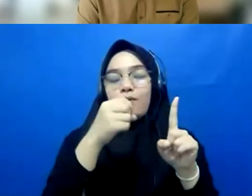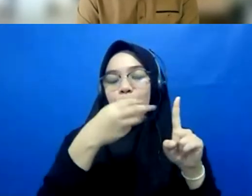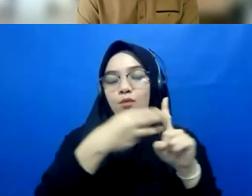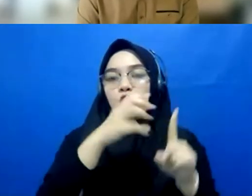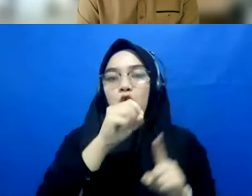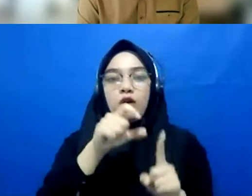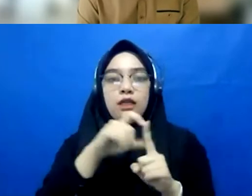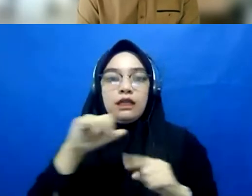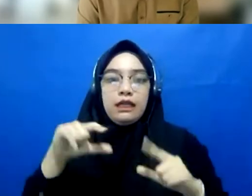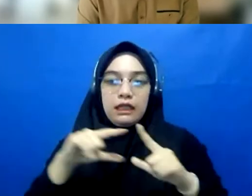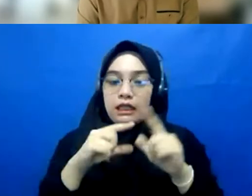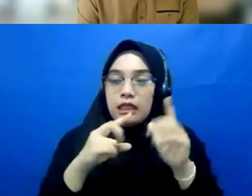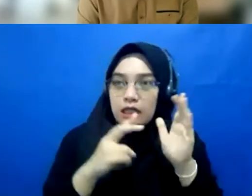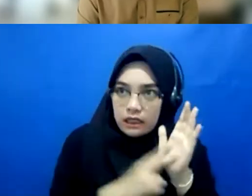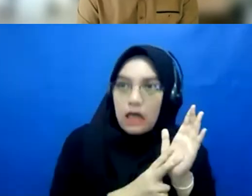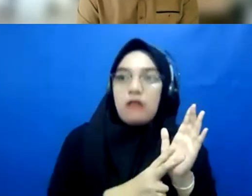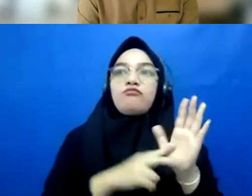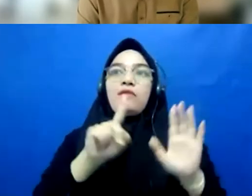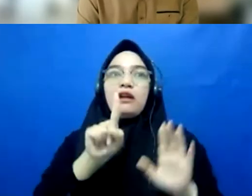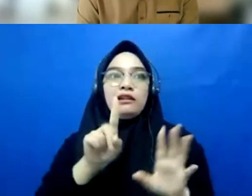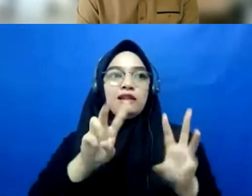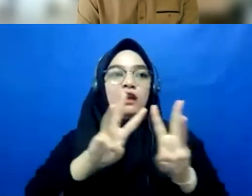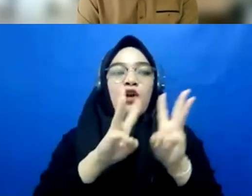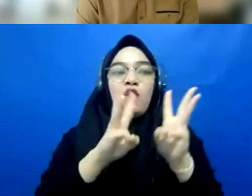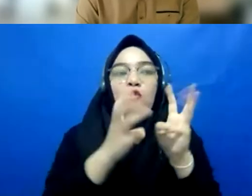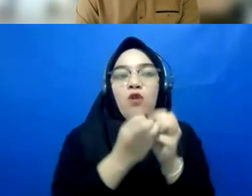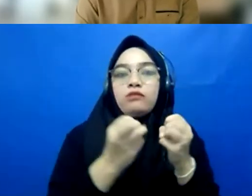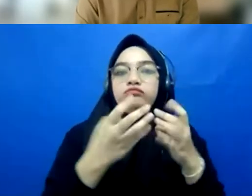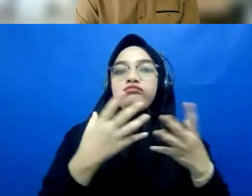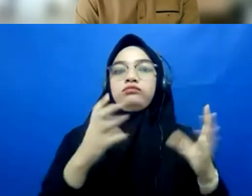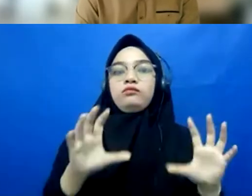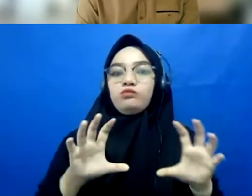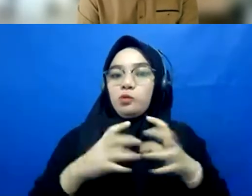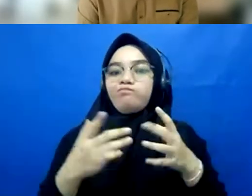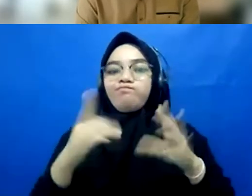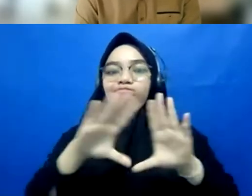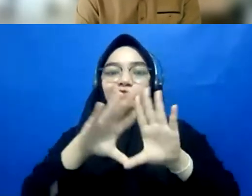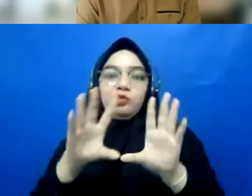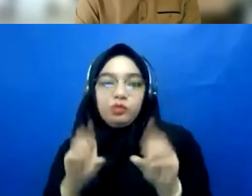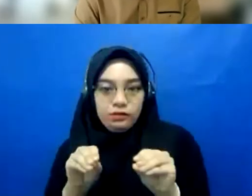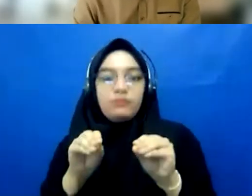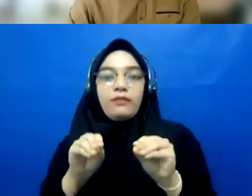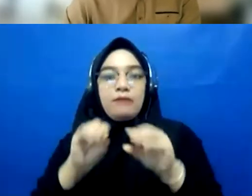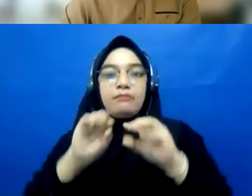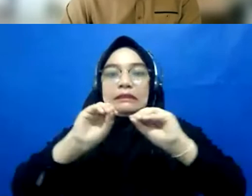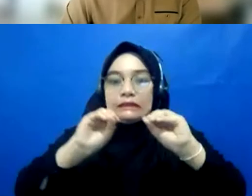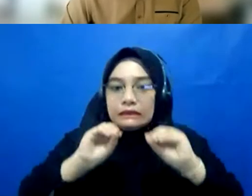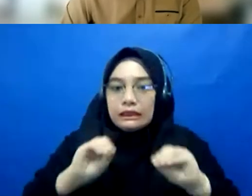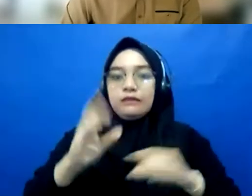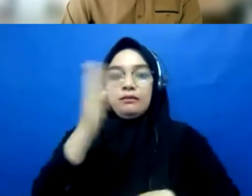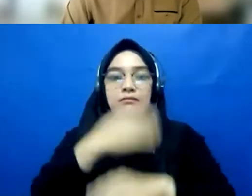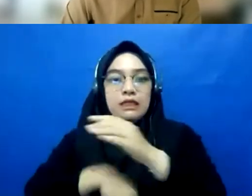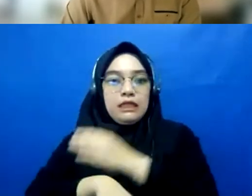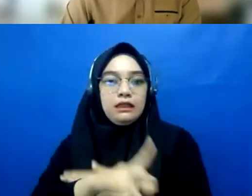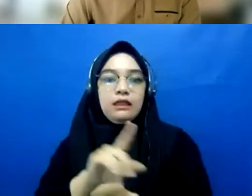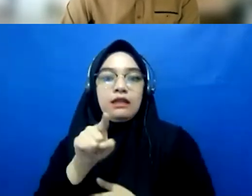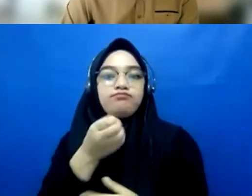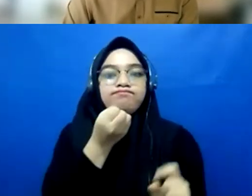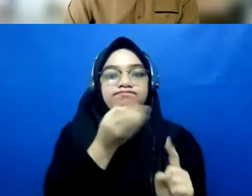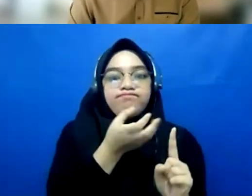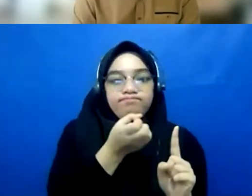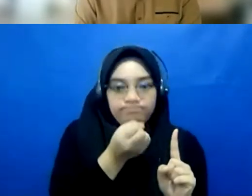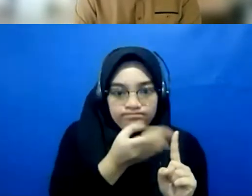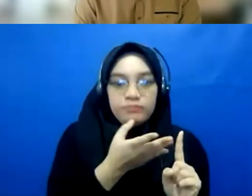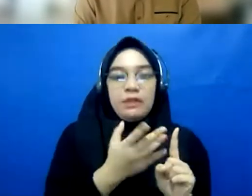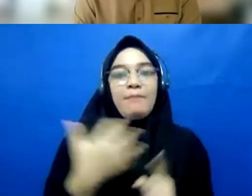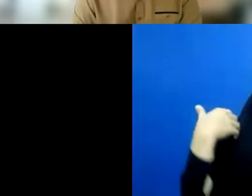and disability, and also an advisor at the Ministry of Fine Arts. Thank you for joining us. You know, our